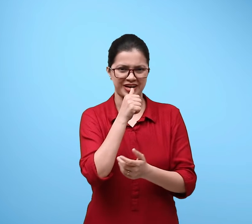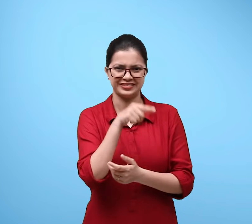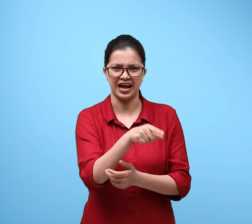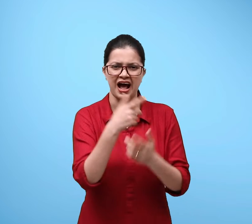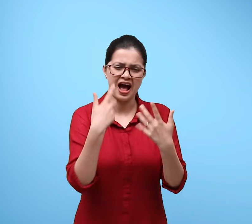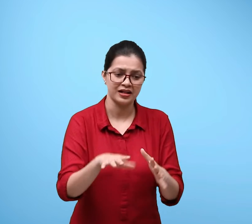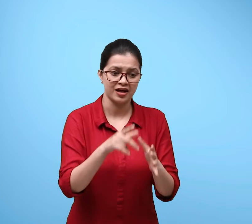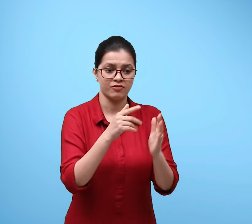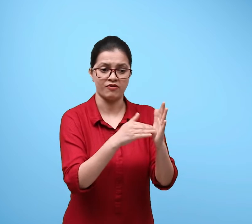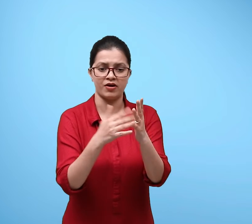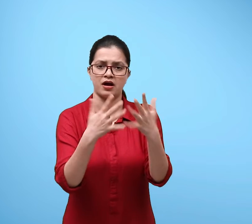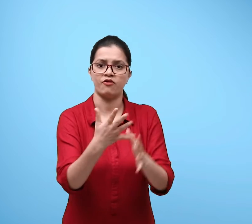water.